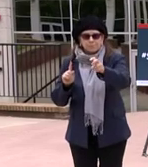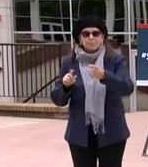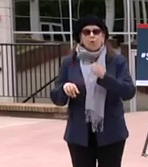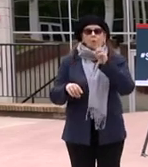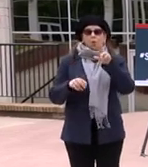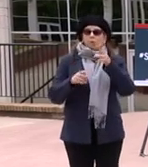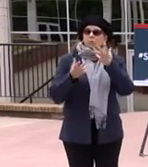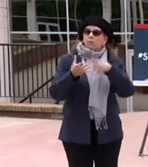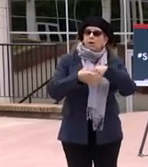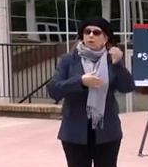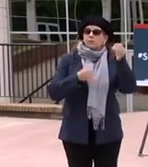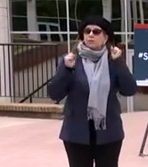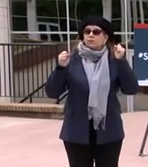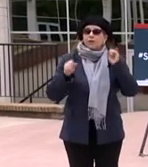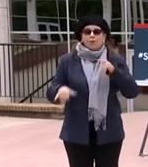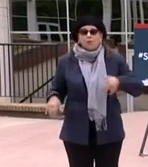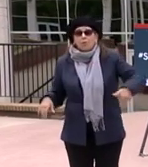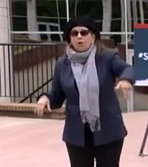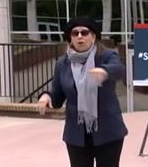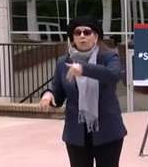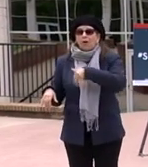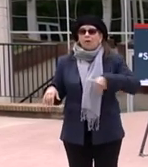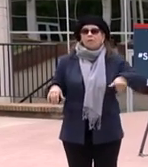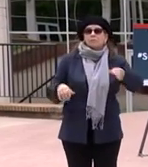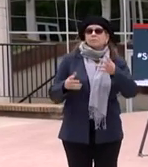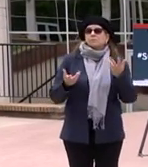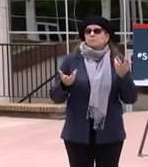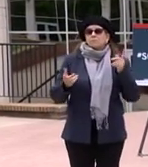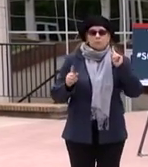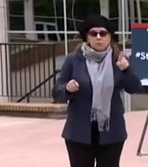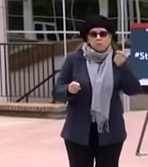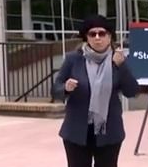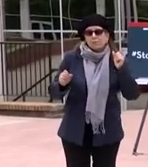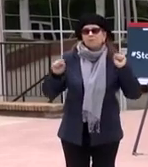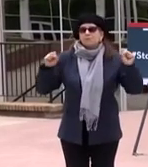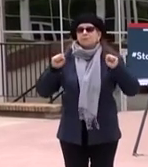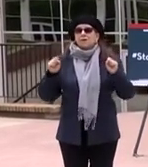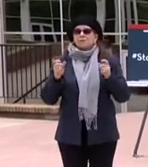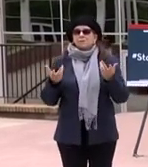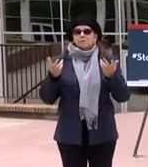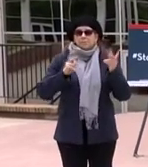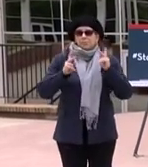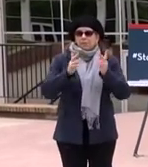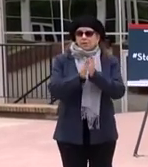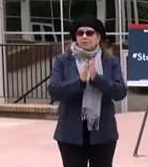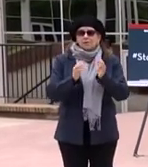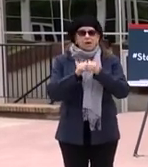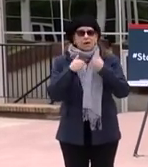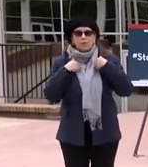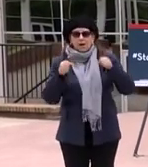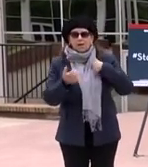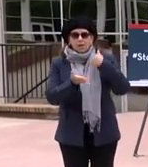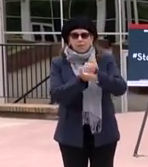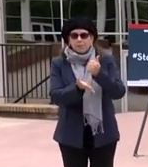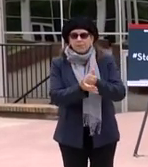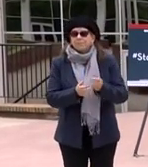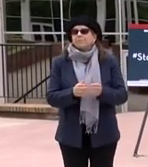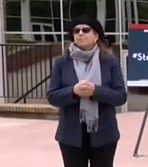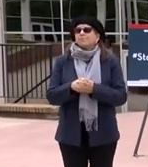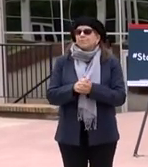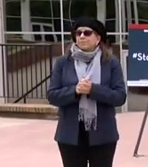guidelines. Many people want to know how they can help right now, and for most of us, the biggest way to help is to stay at